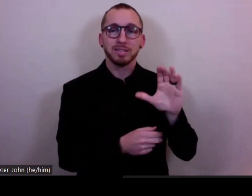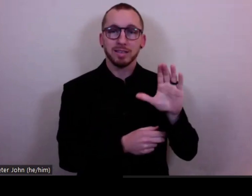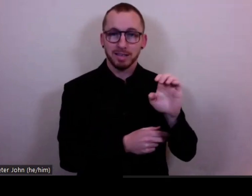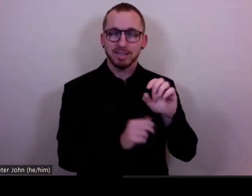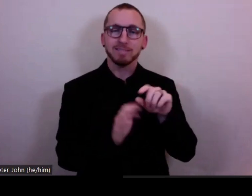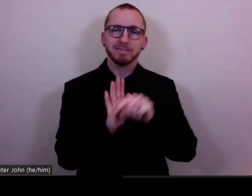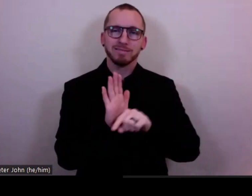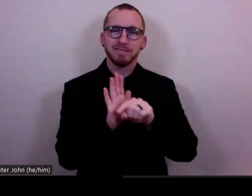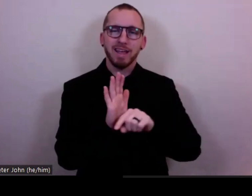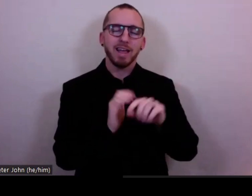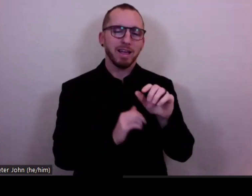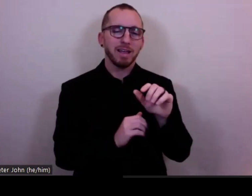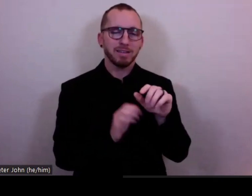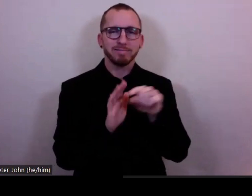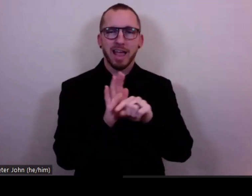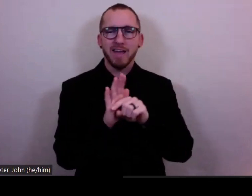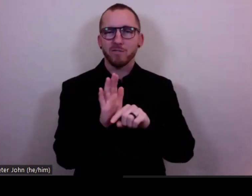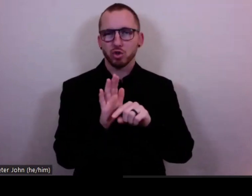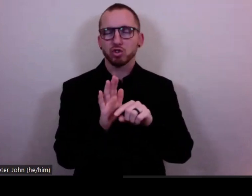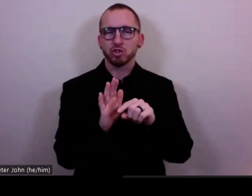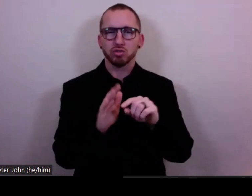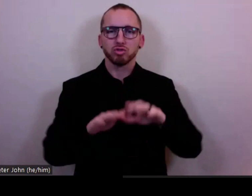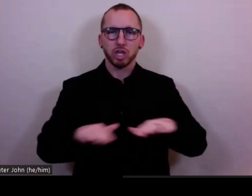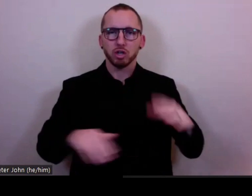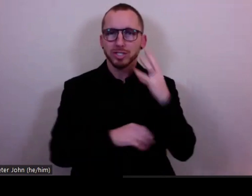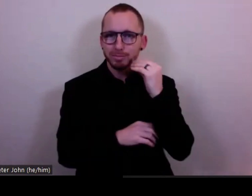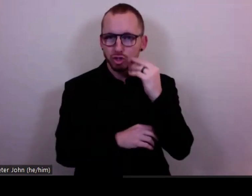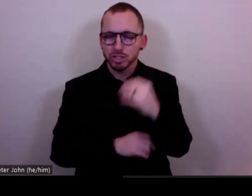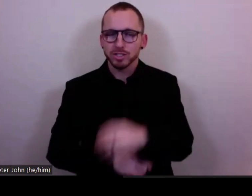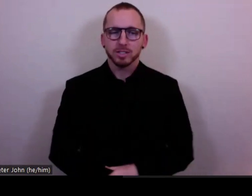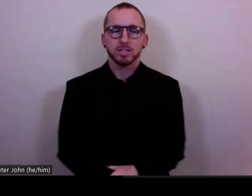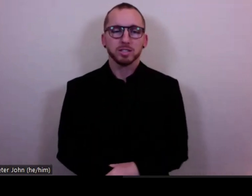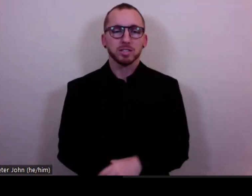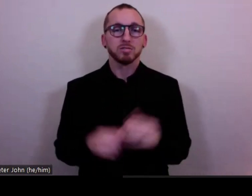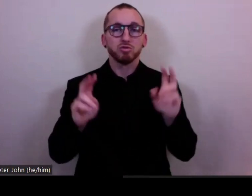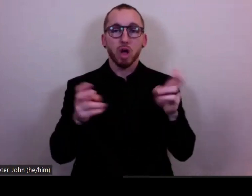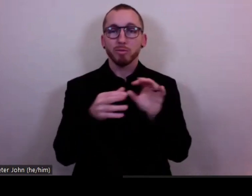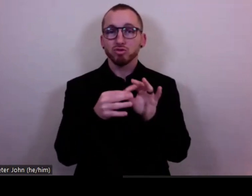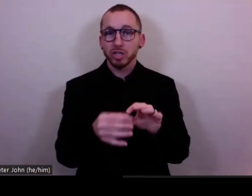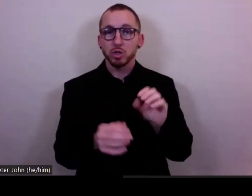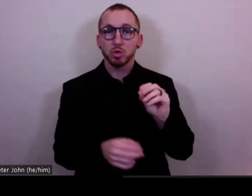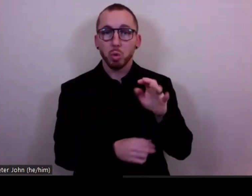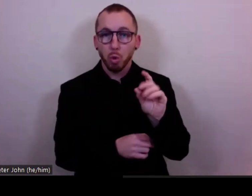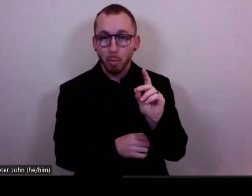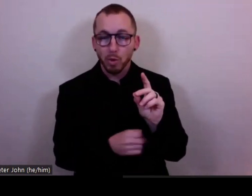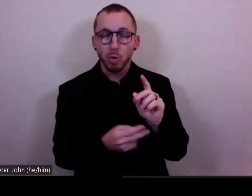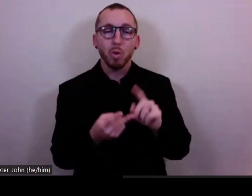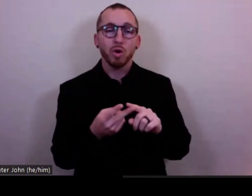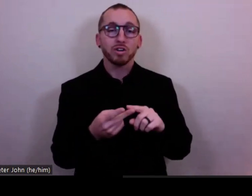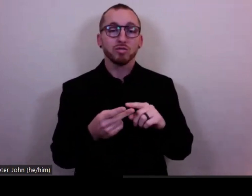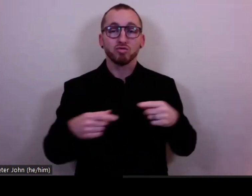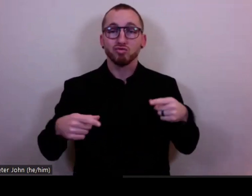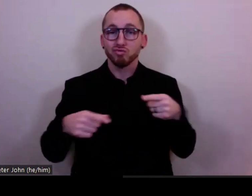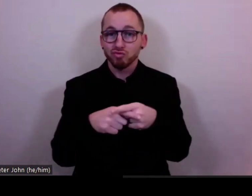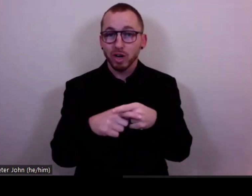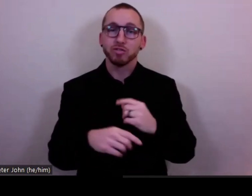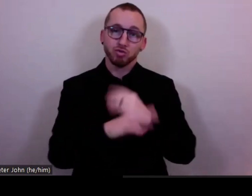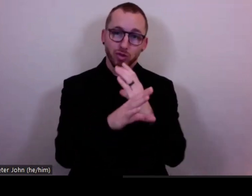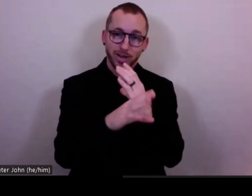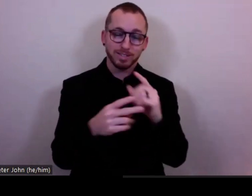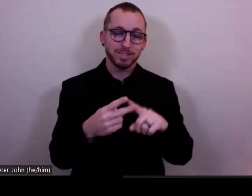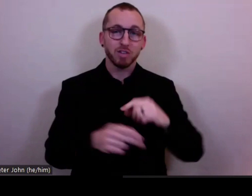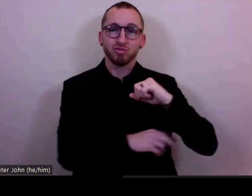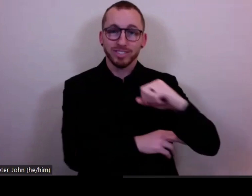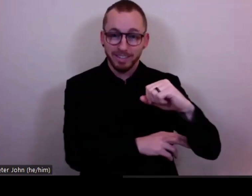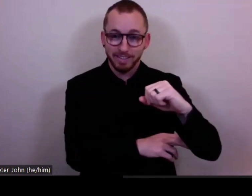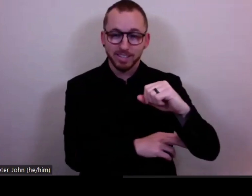of opioids and new interventions for help, crisis, and resilience. So I'm not sure if you